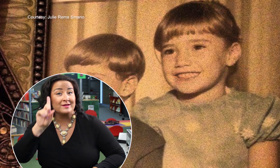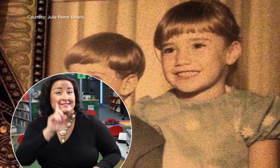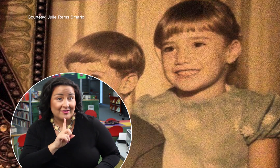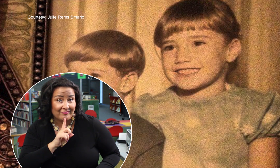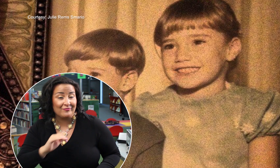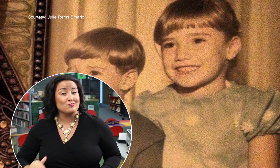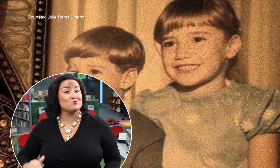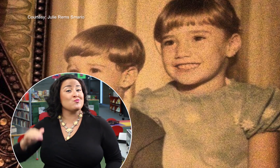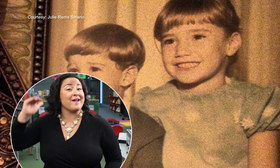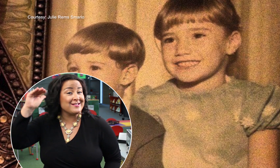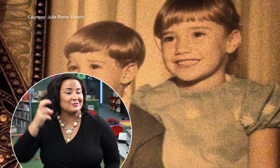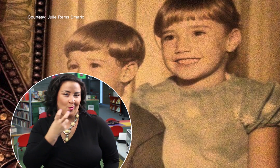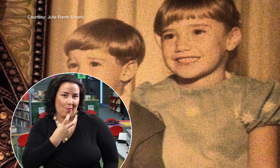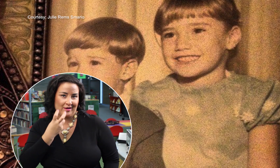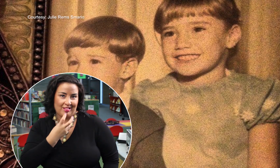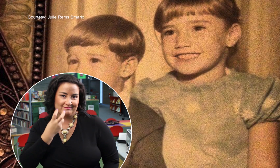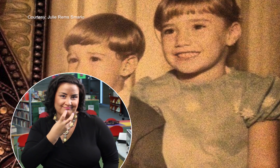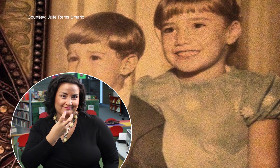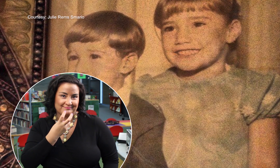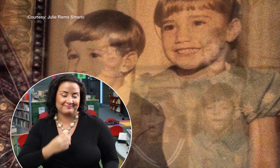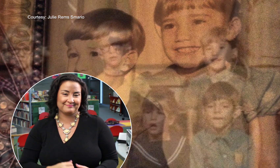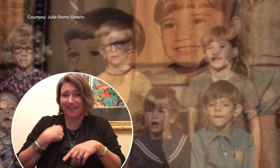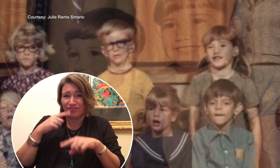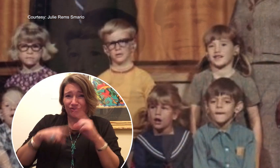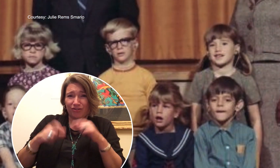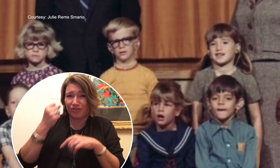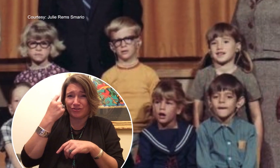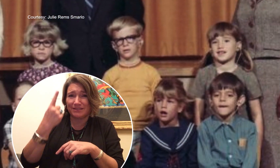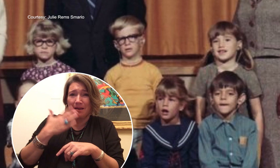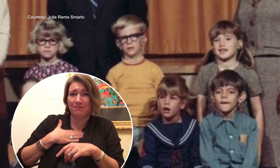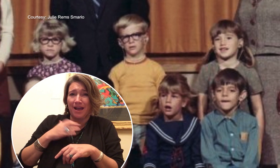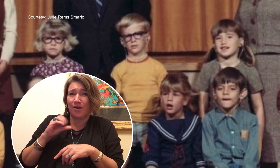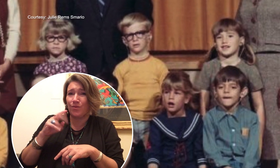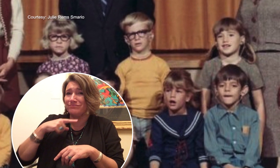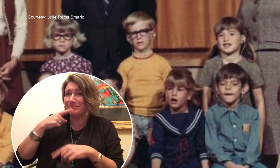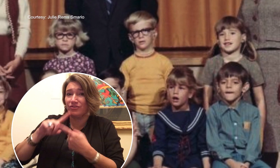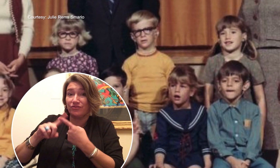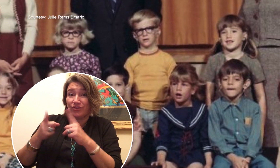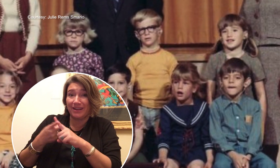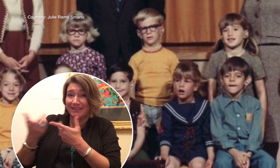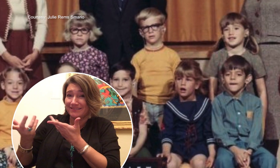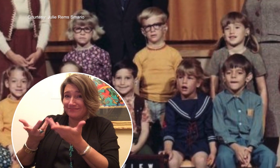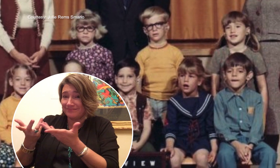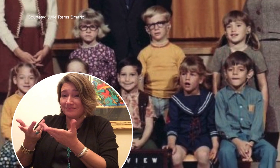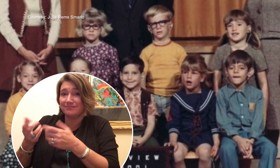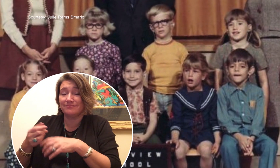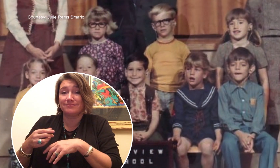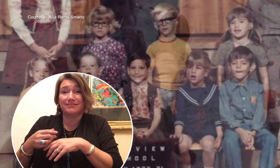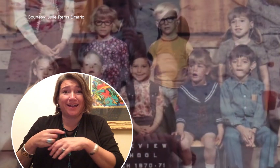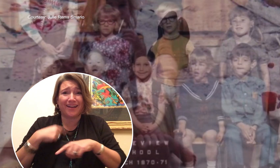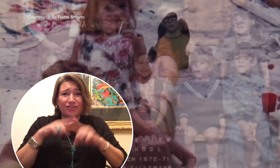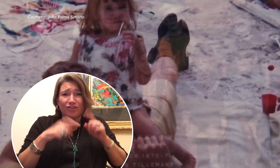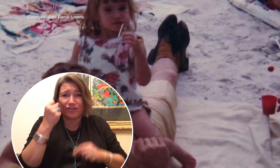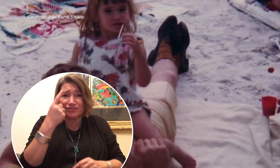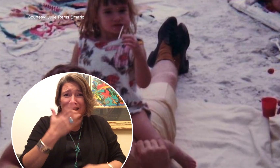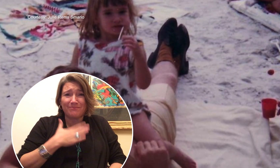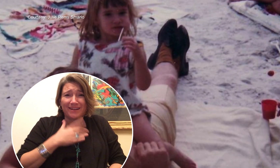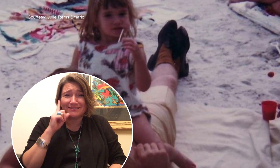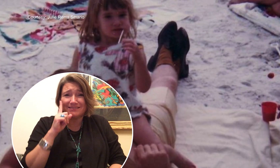was raised orally. I couldn't understand my hearing friends, and then I couldn't understand my deaf